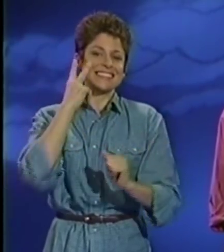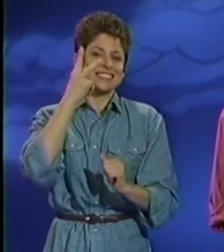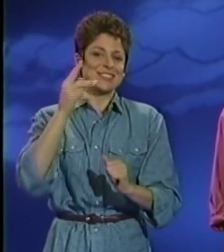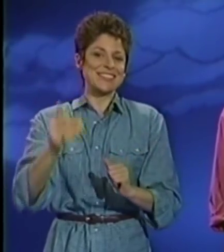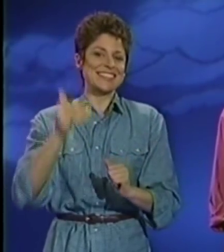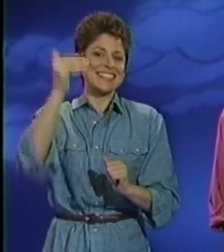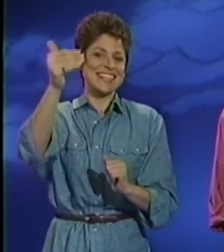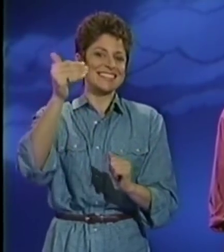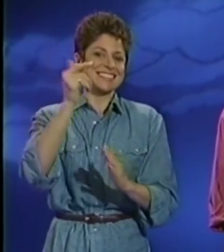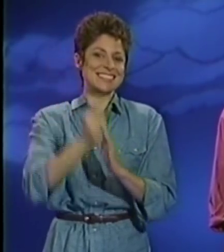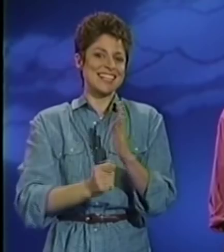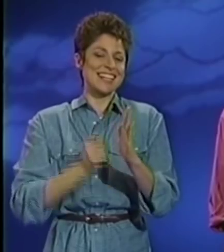See you next time.